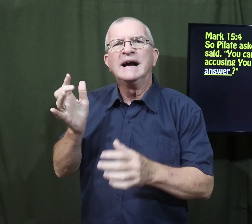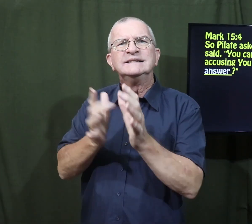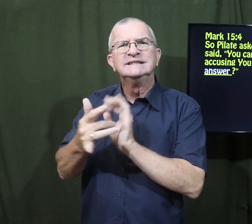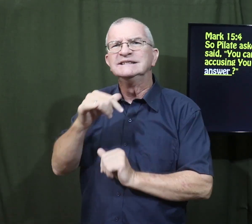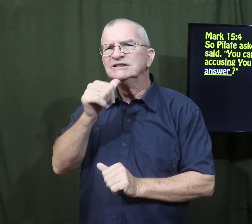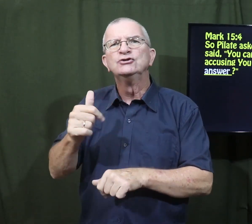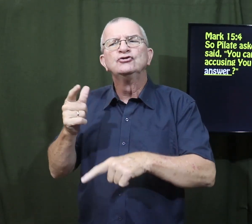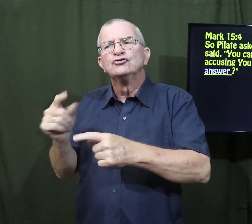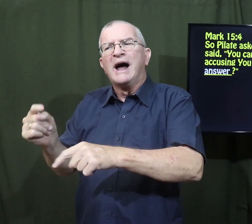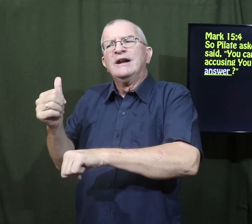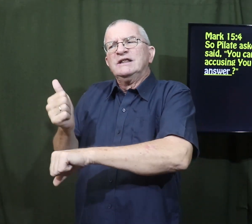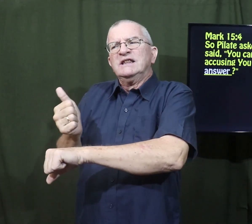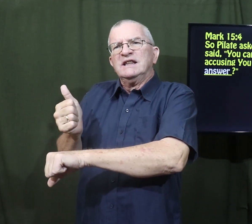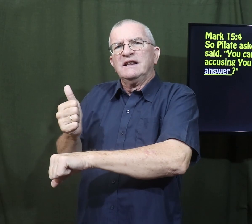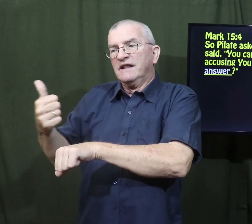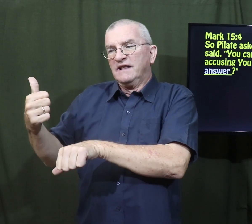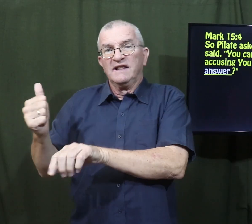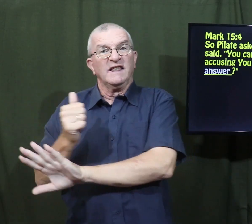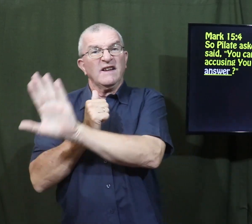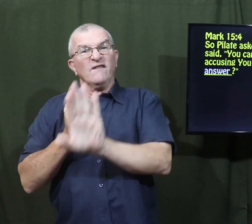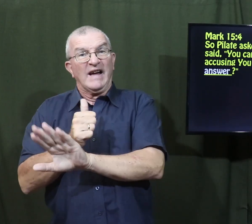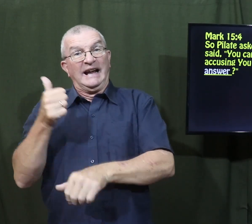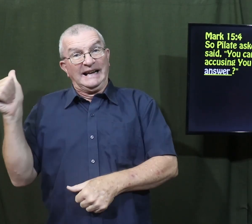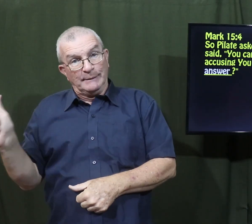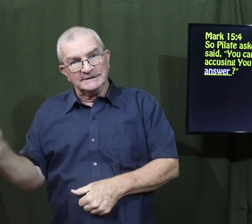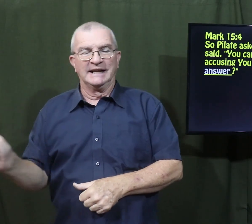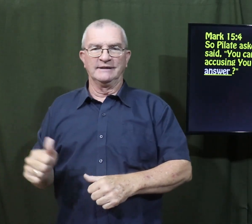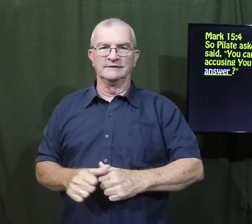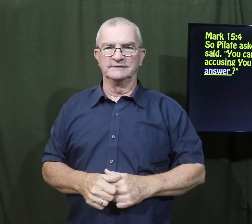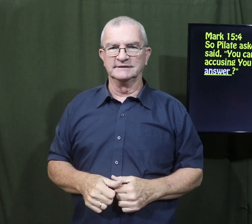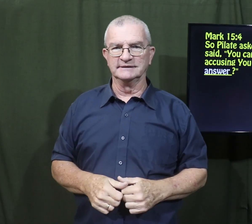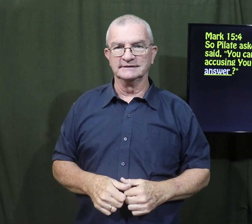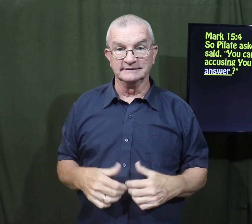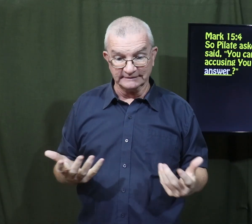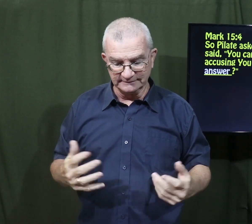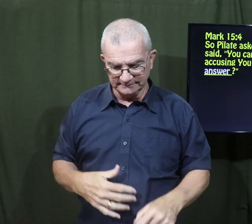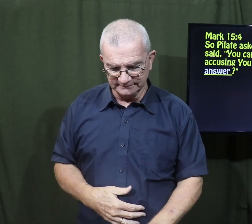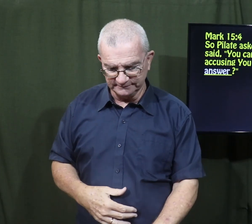He couldn't understand why Jesus didn't try to defend himself.